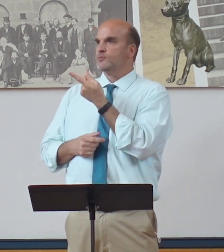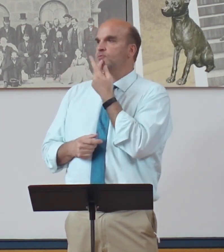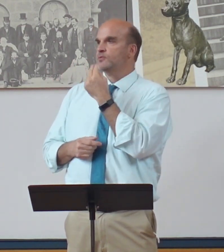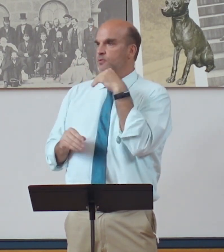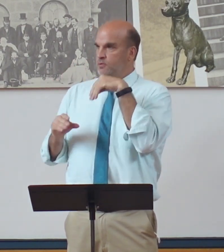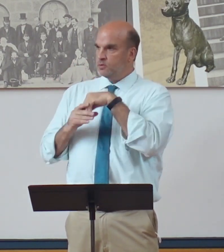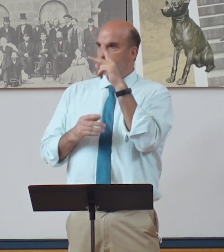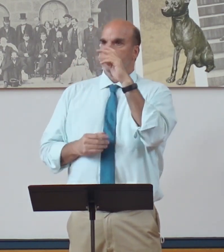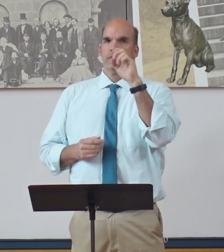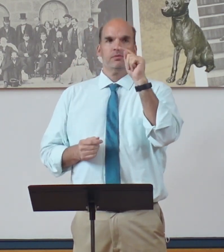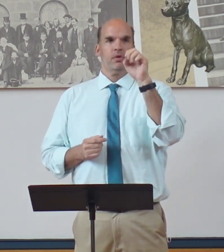community.